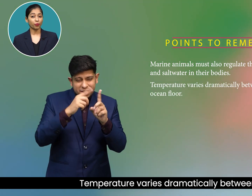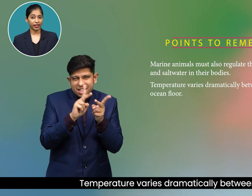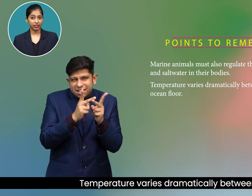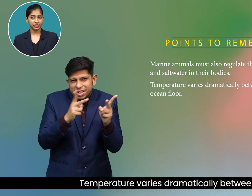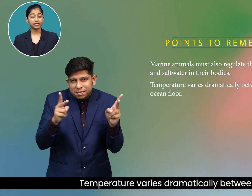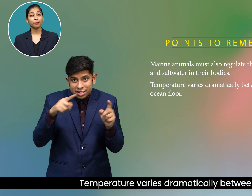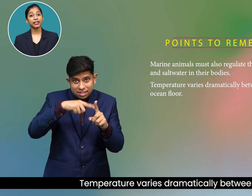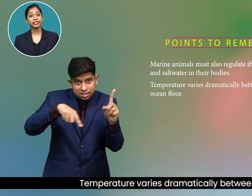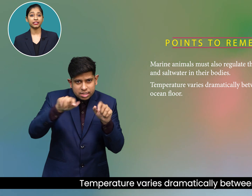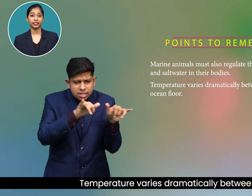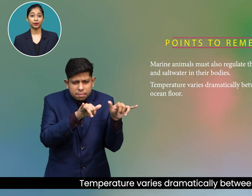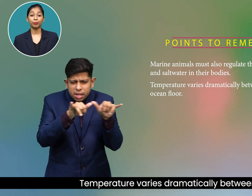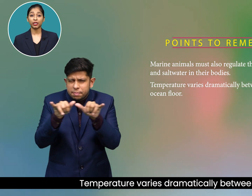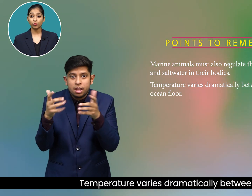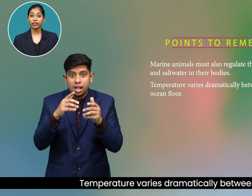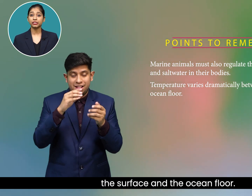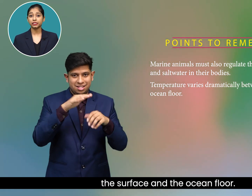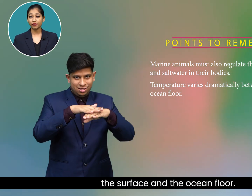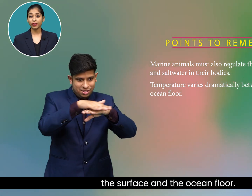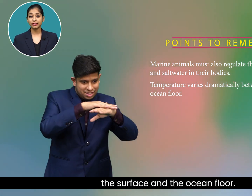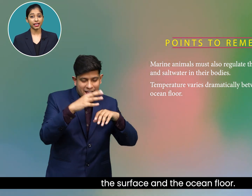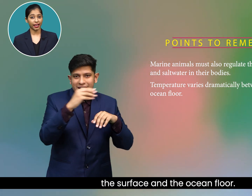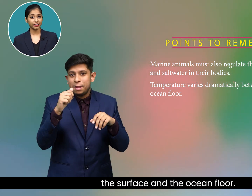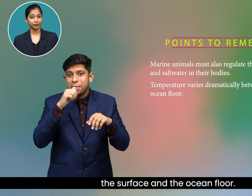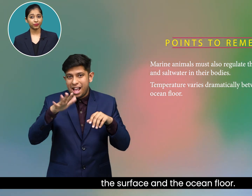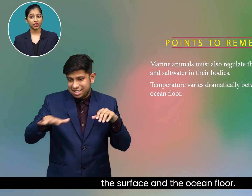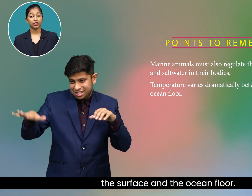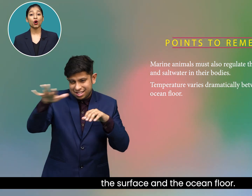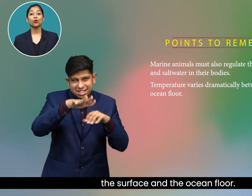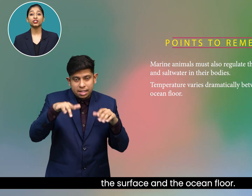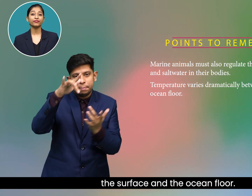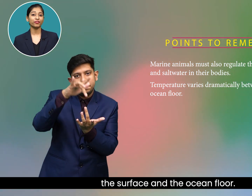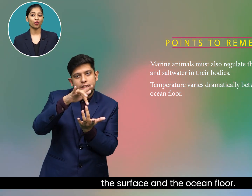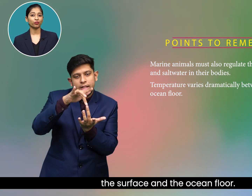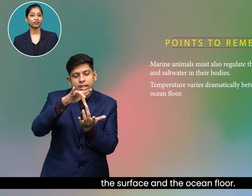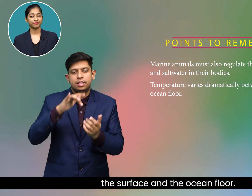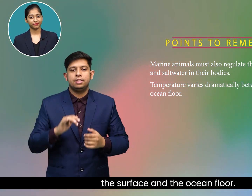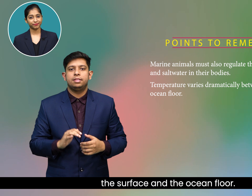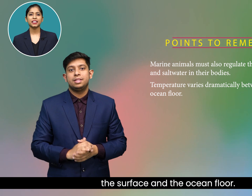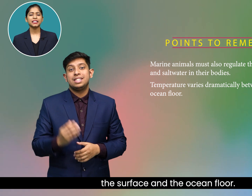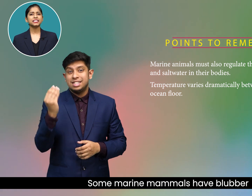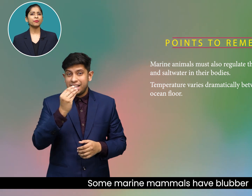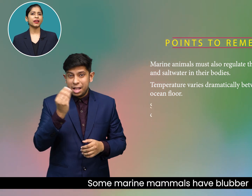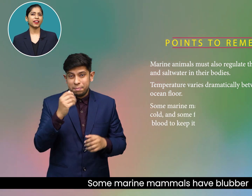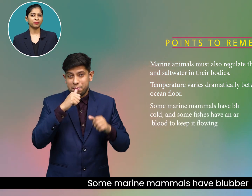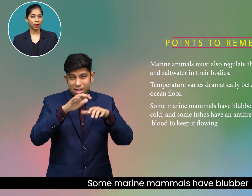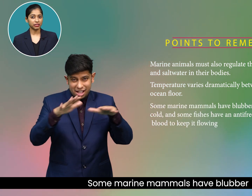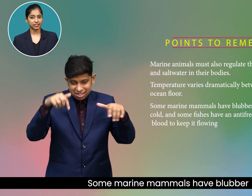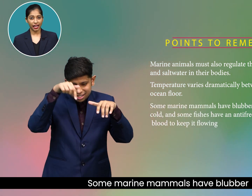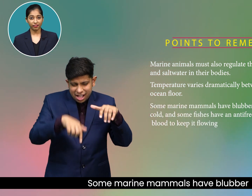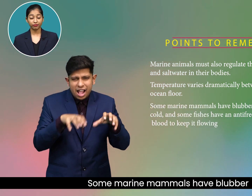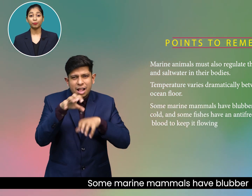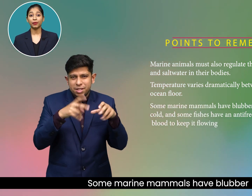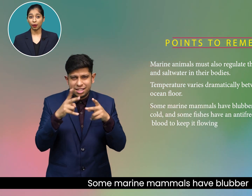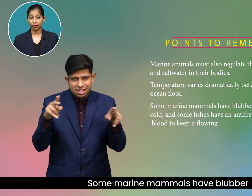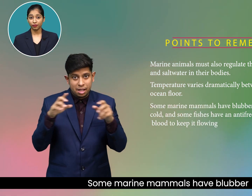Temperature varies dramatically between the surface and the ocean floor. Some marine mammals